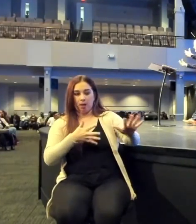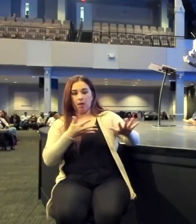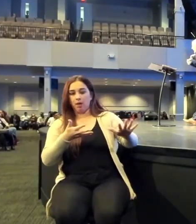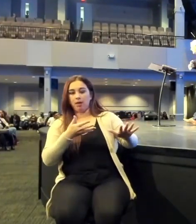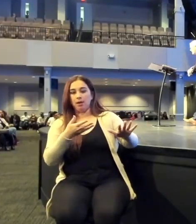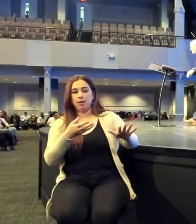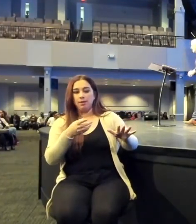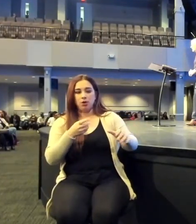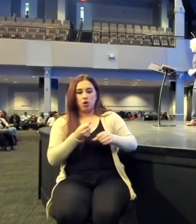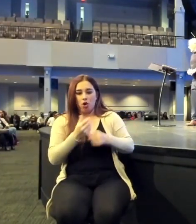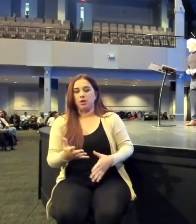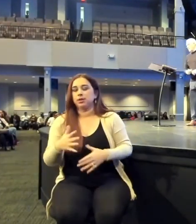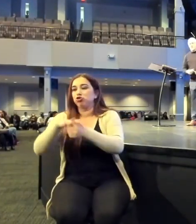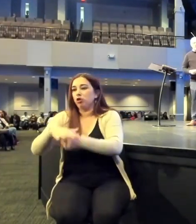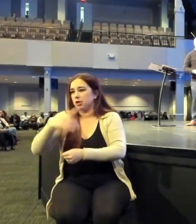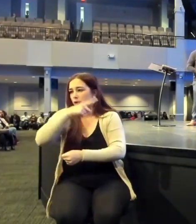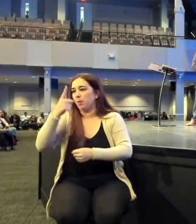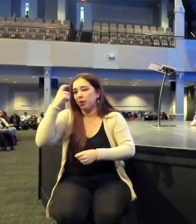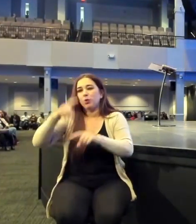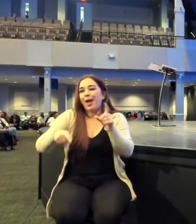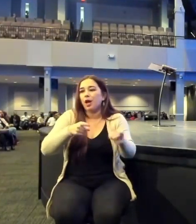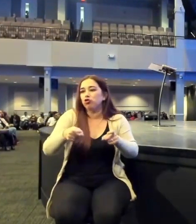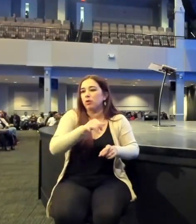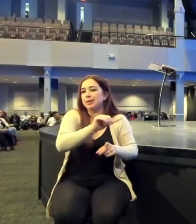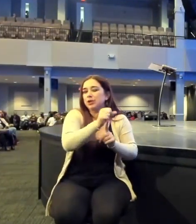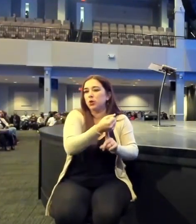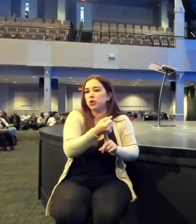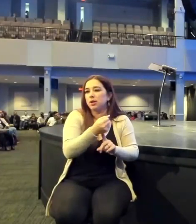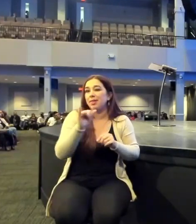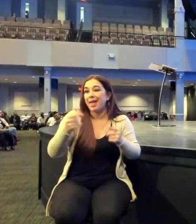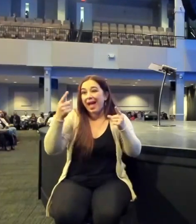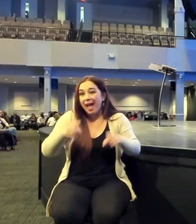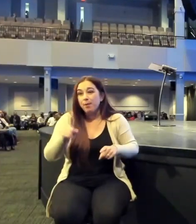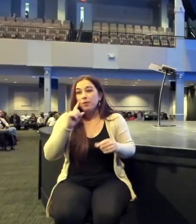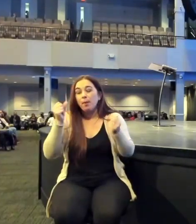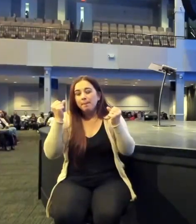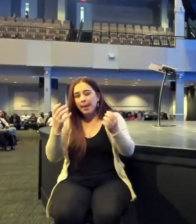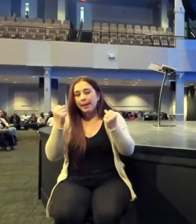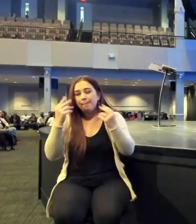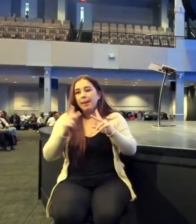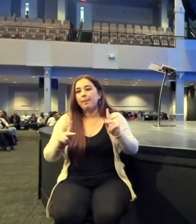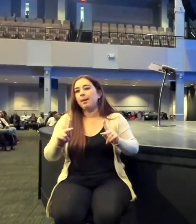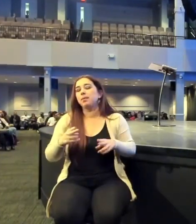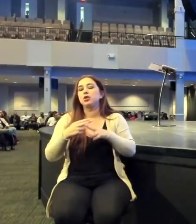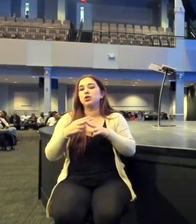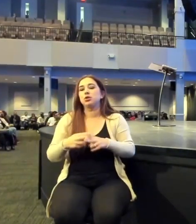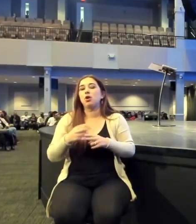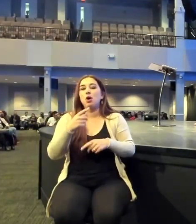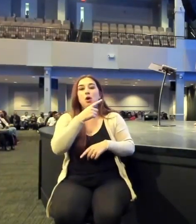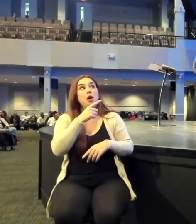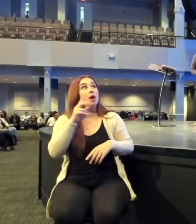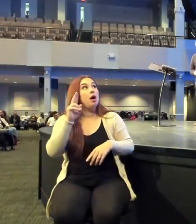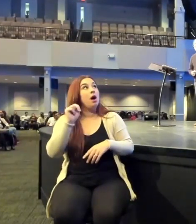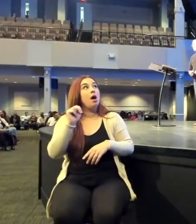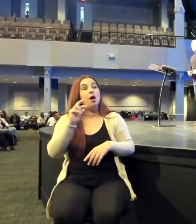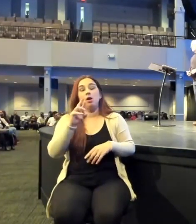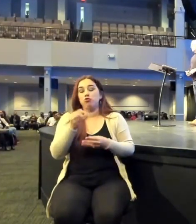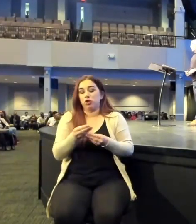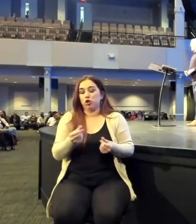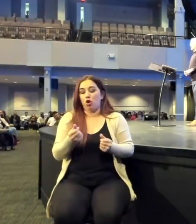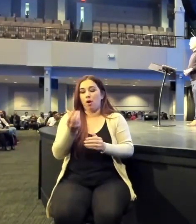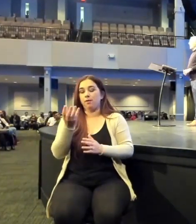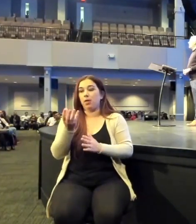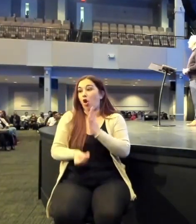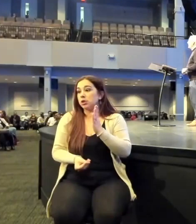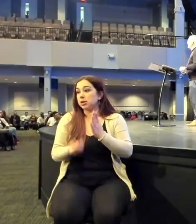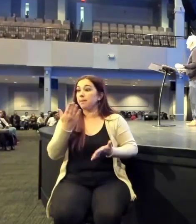trying, but it's creating distress for you. This happens for many, many people. It's called unresolved loss in your life.